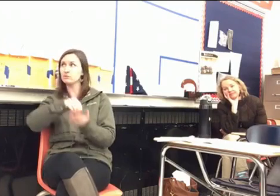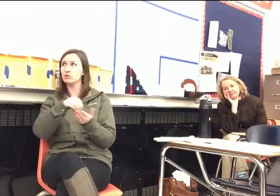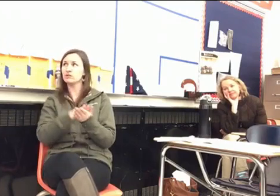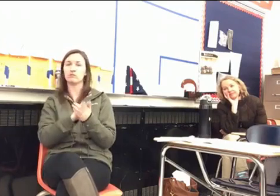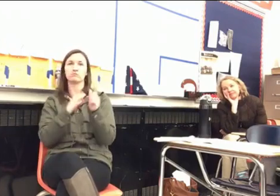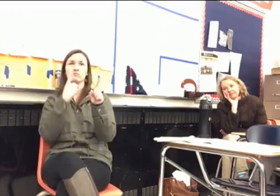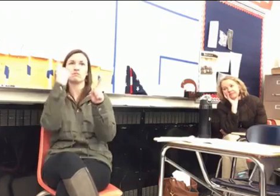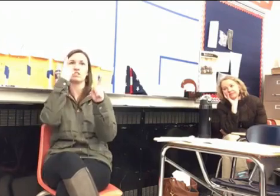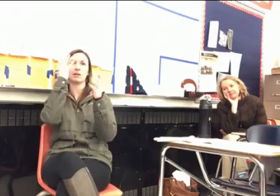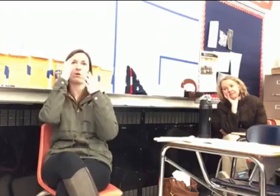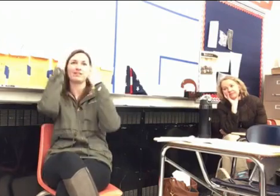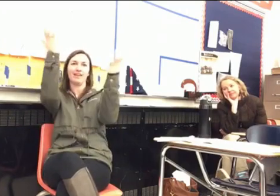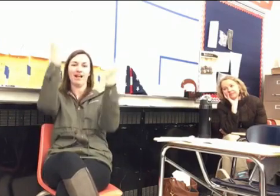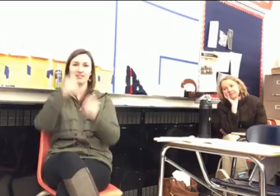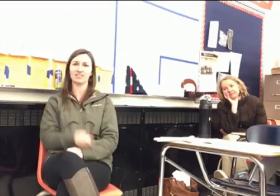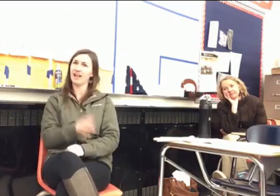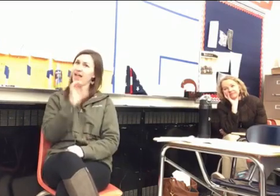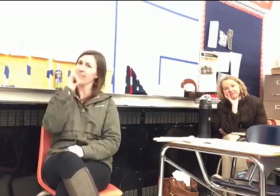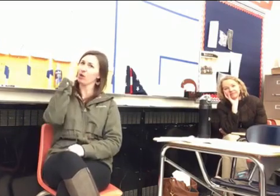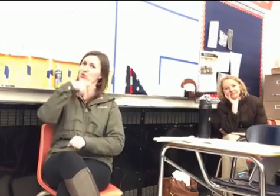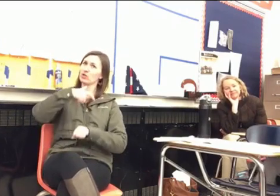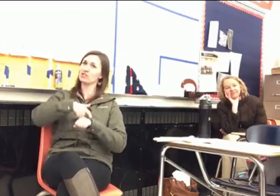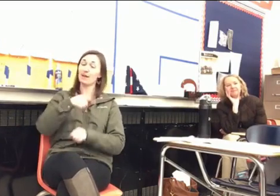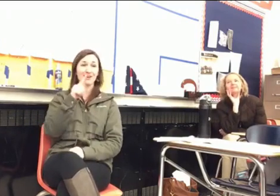That was odd timing.